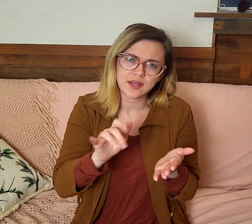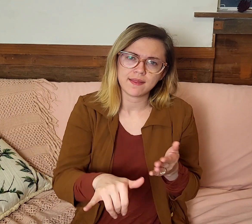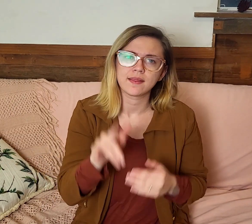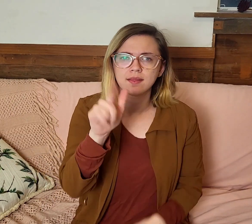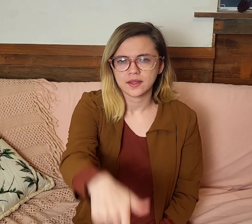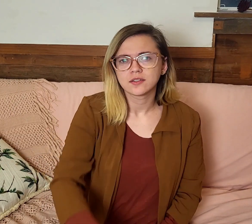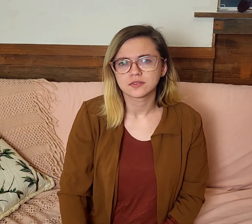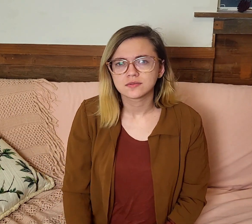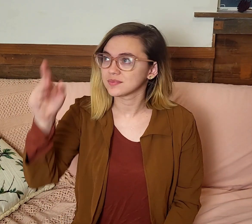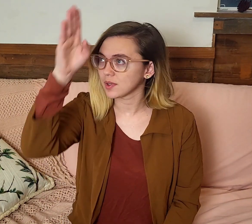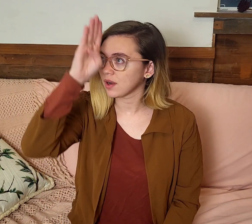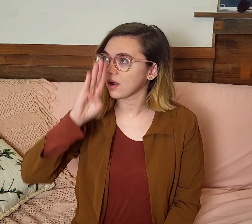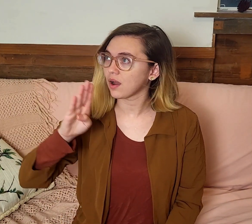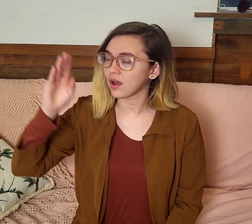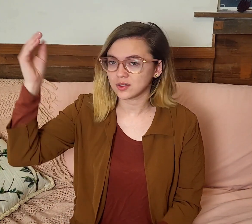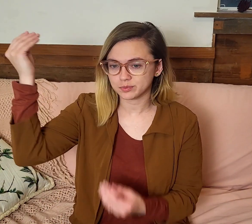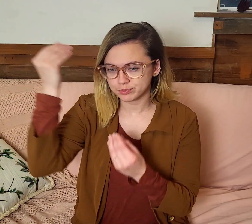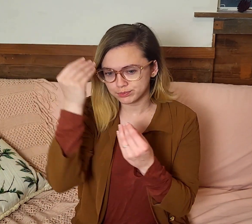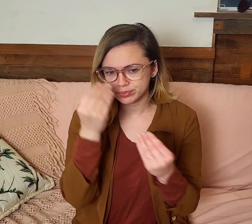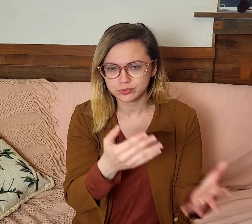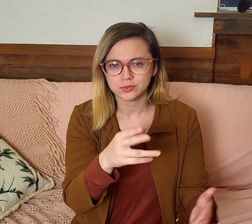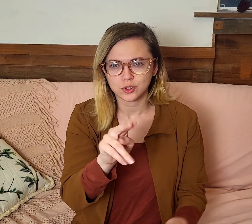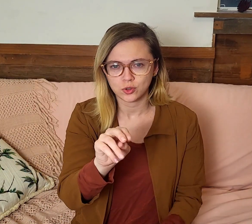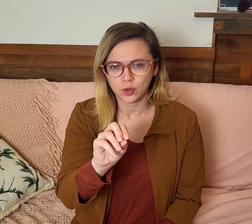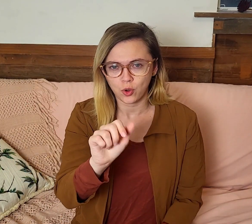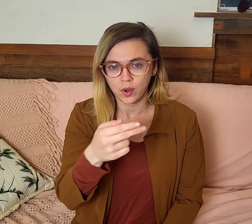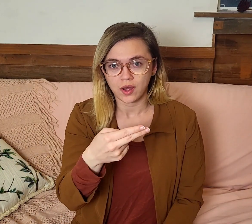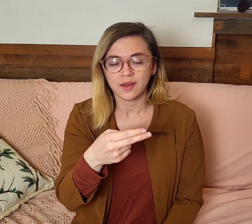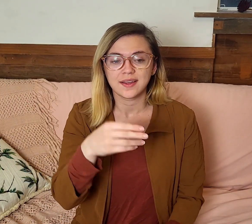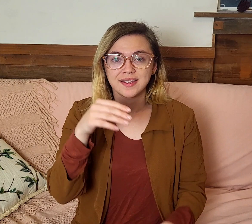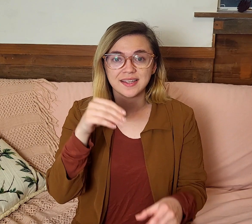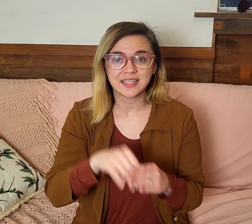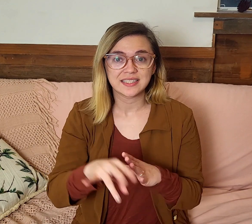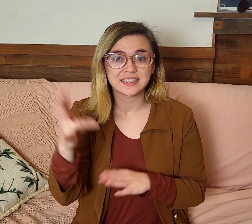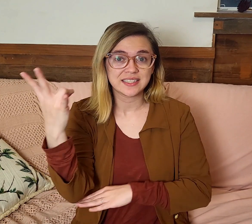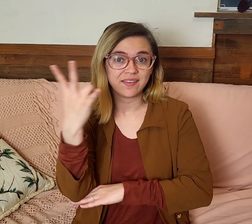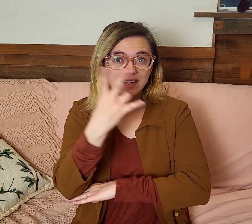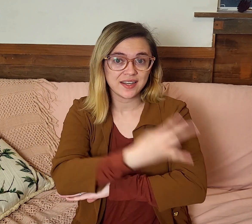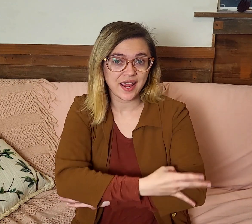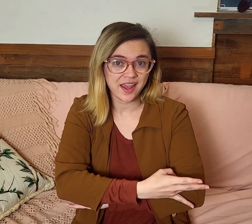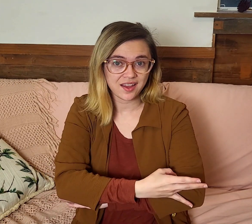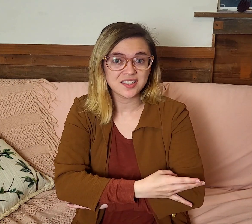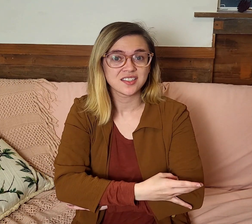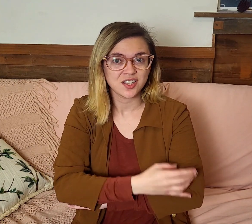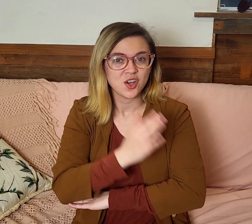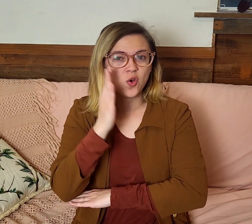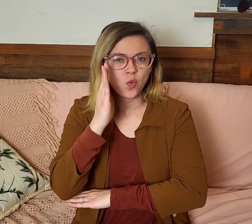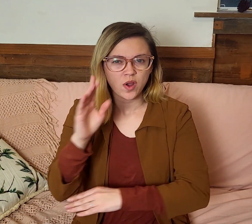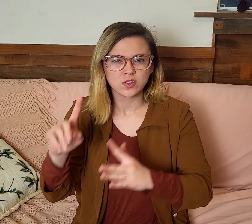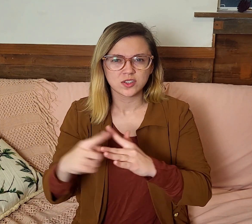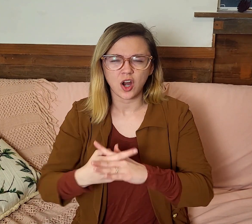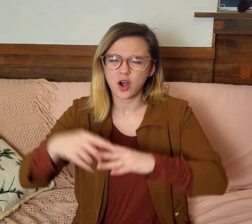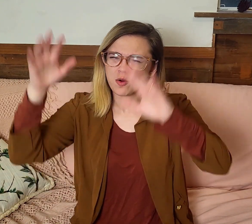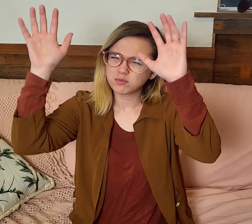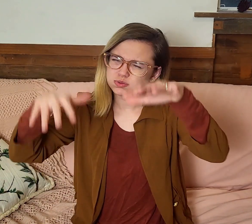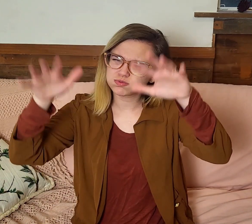differences are. So God told Noah, in 7 days, it's going to